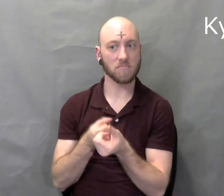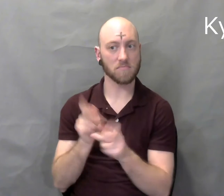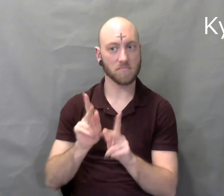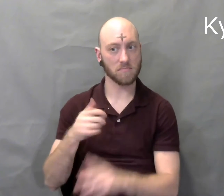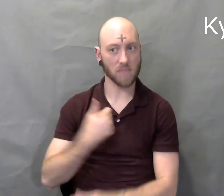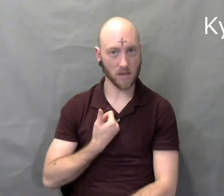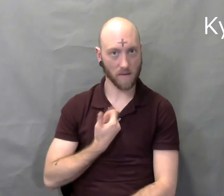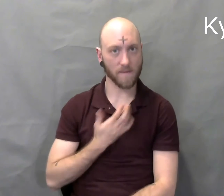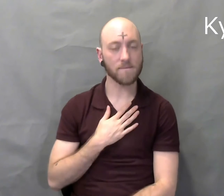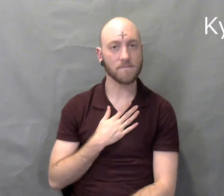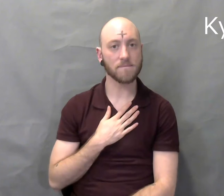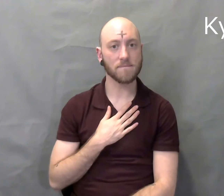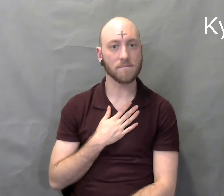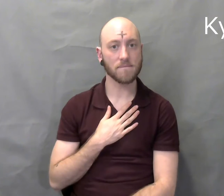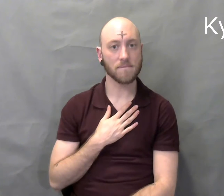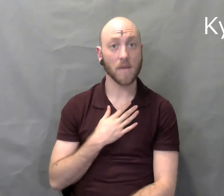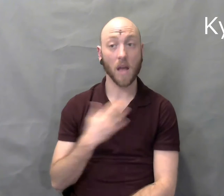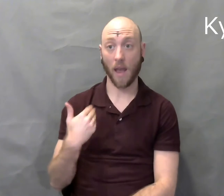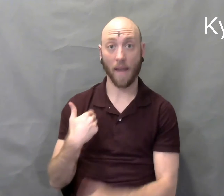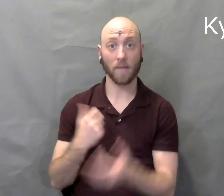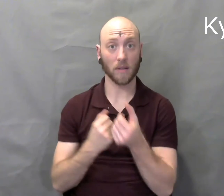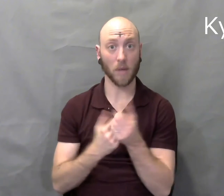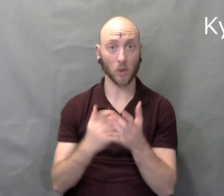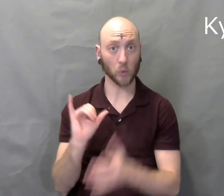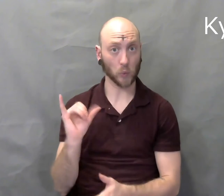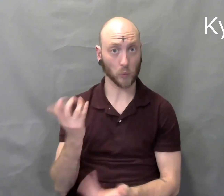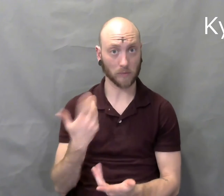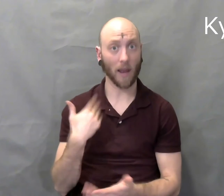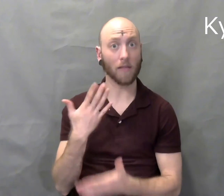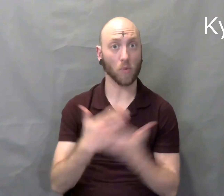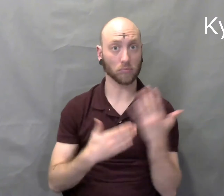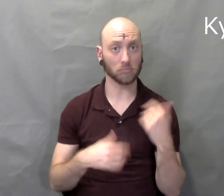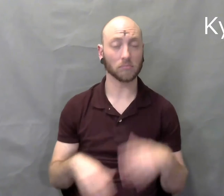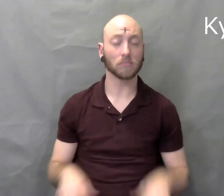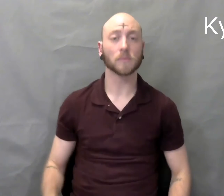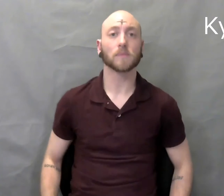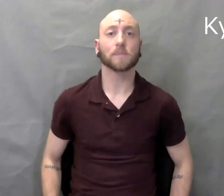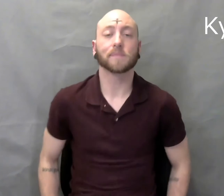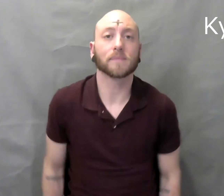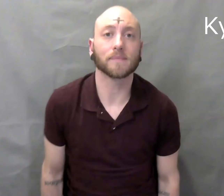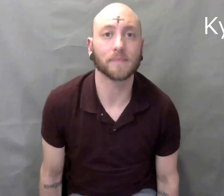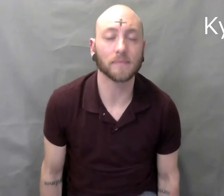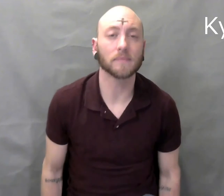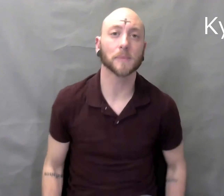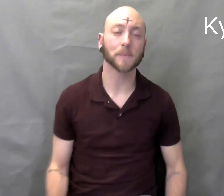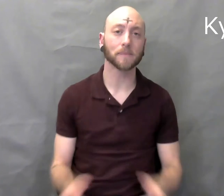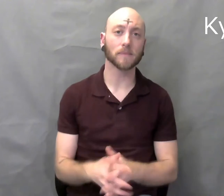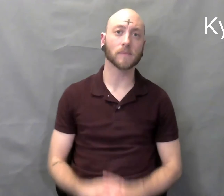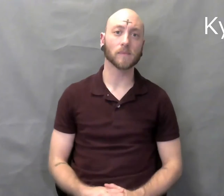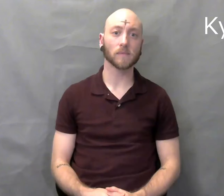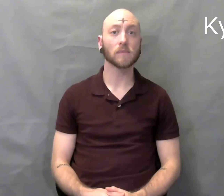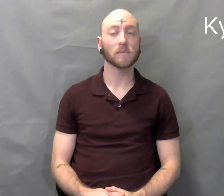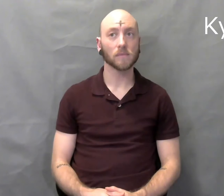and I do have a sponsor. And if it wasn't for having